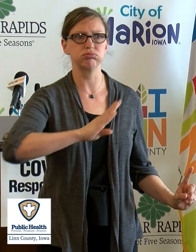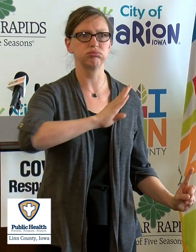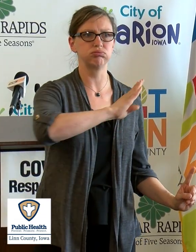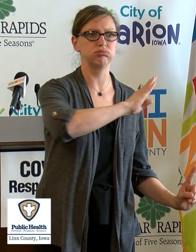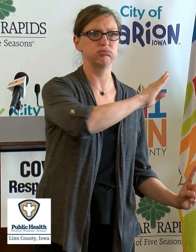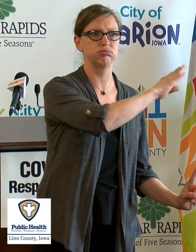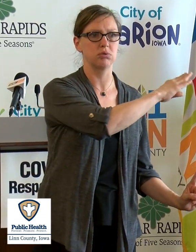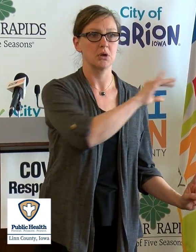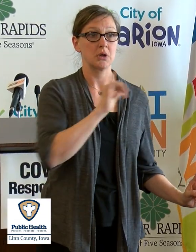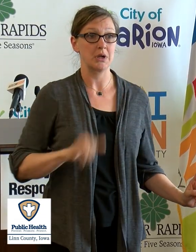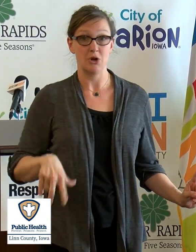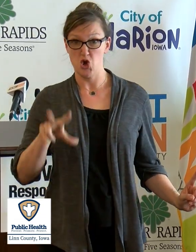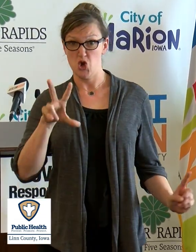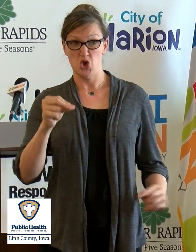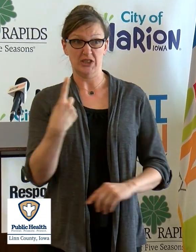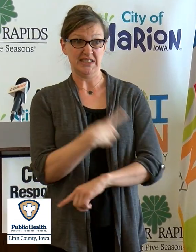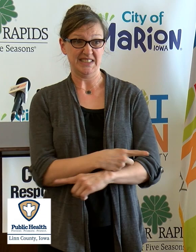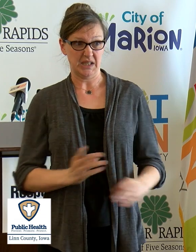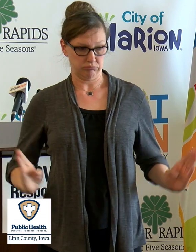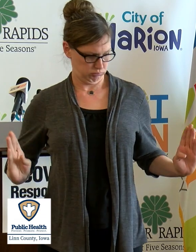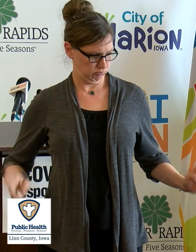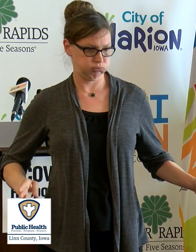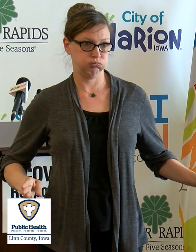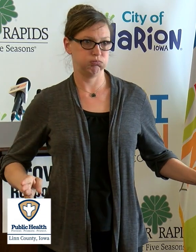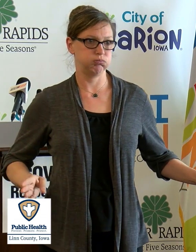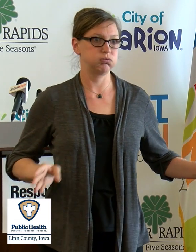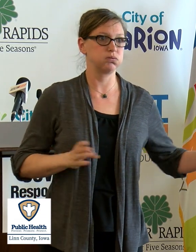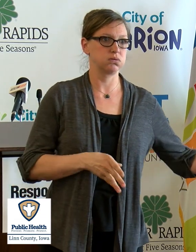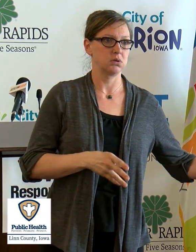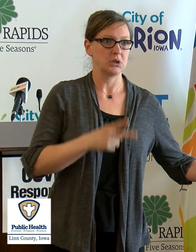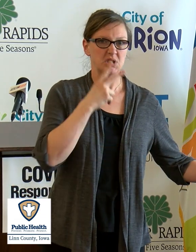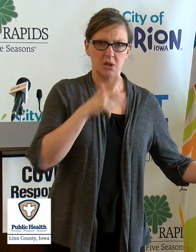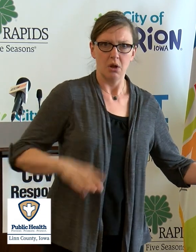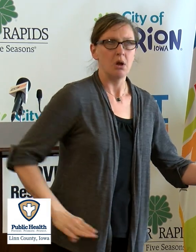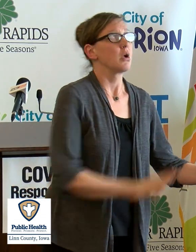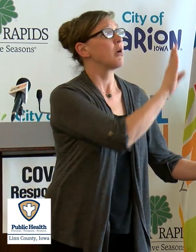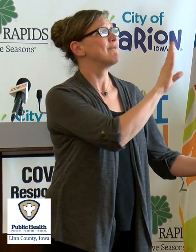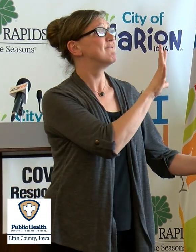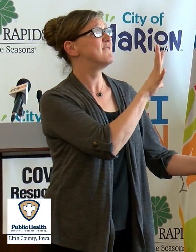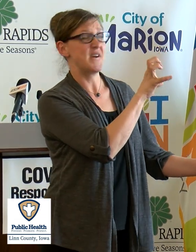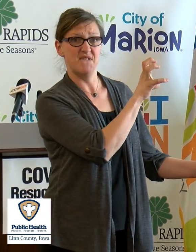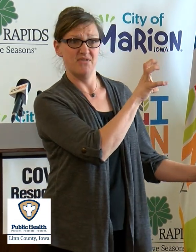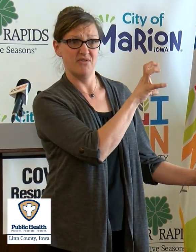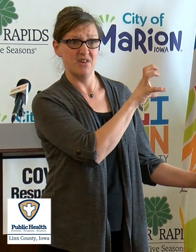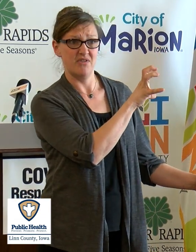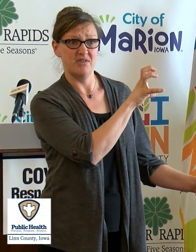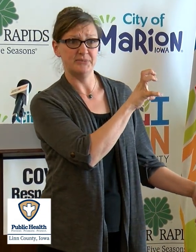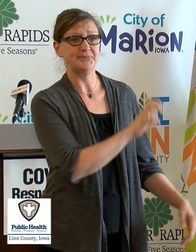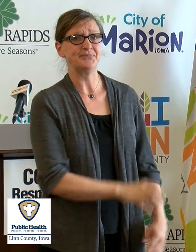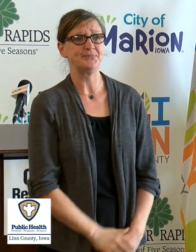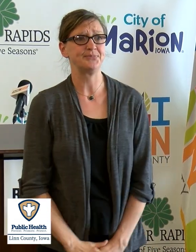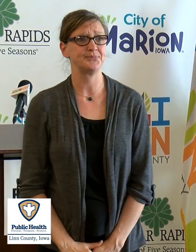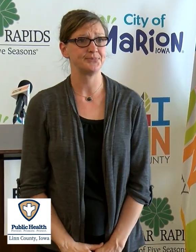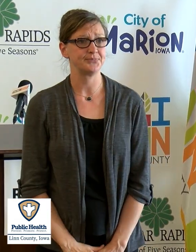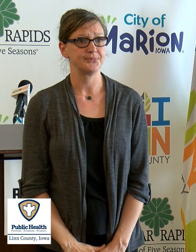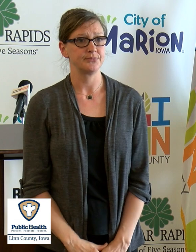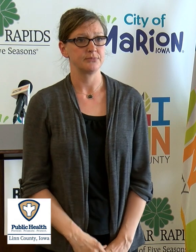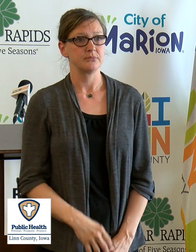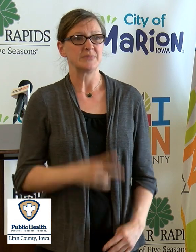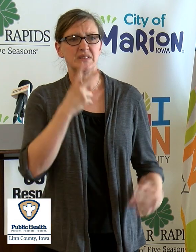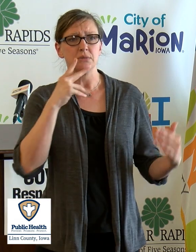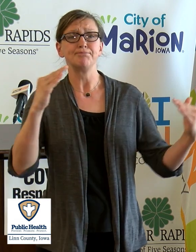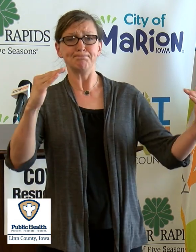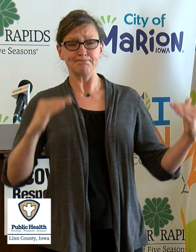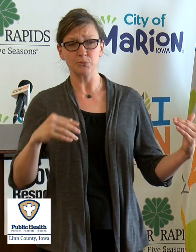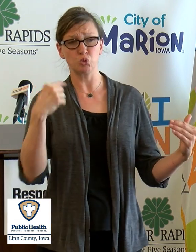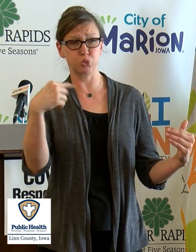from our starting point, we have over 500 confirmed cases of COVID-19 in Linn County. This green line